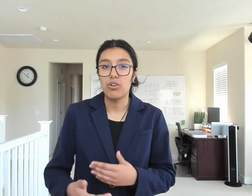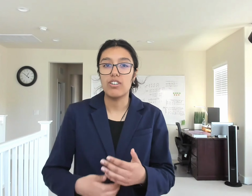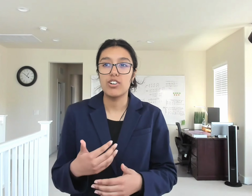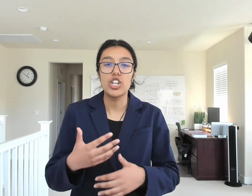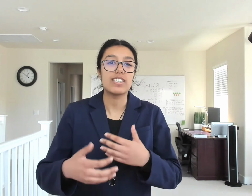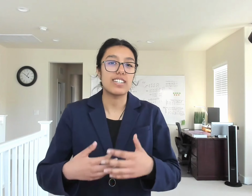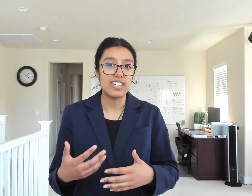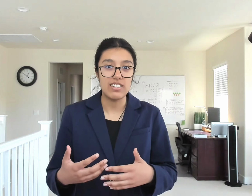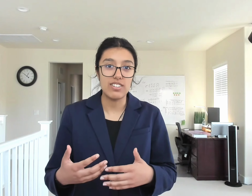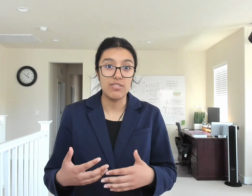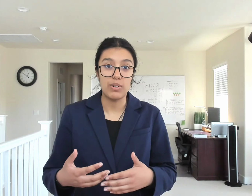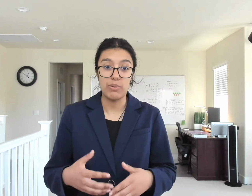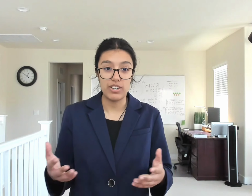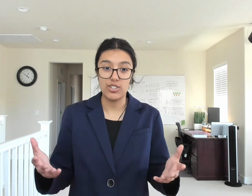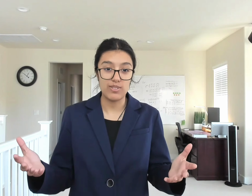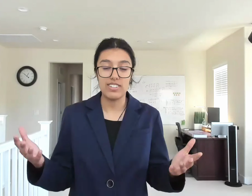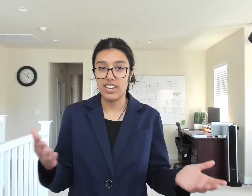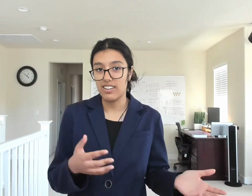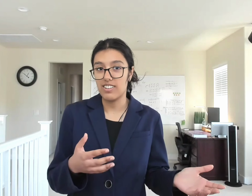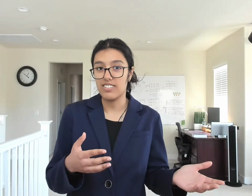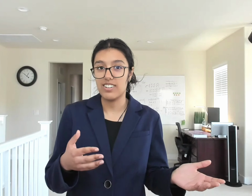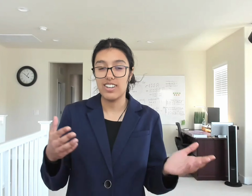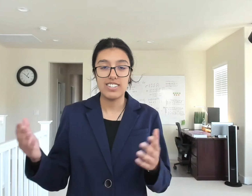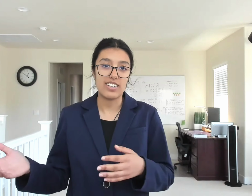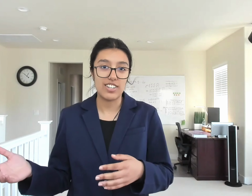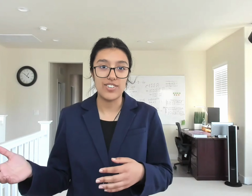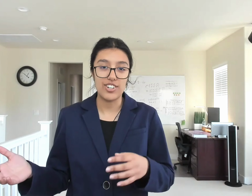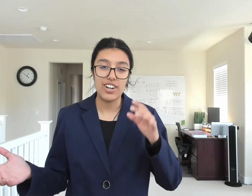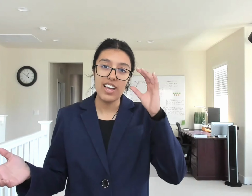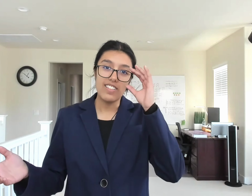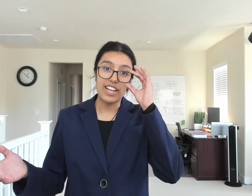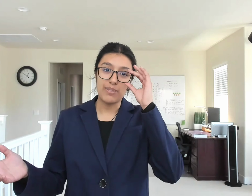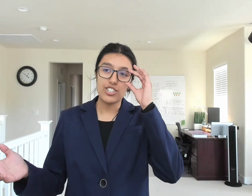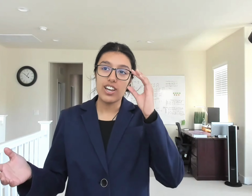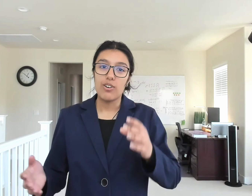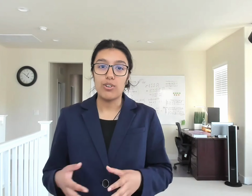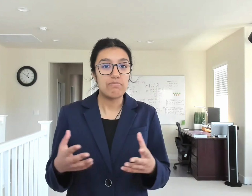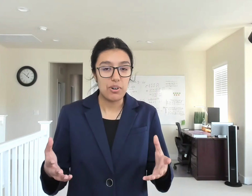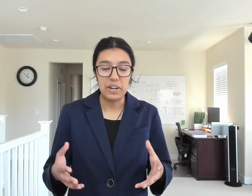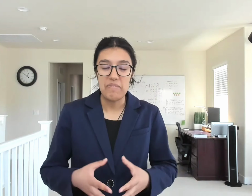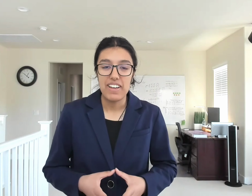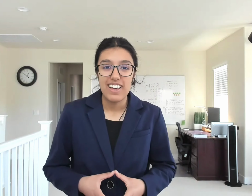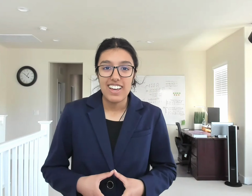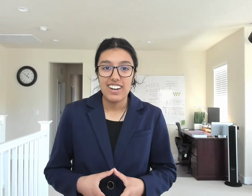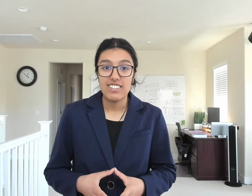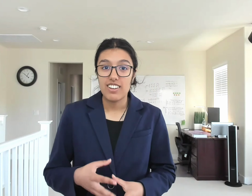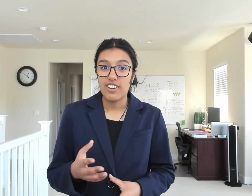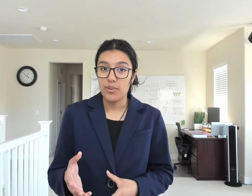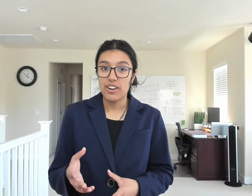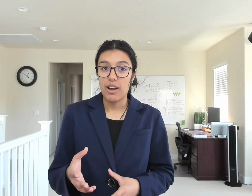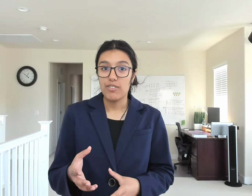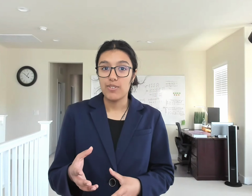get a more holistic sense of where we could use this ASL to text converter language or program.